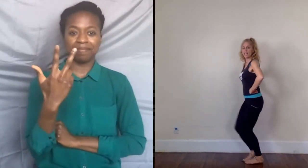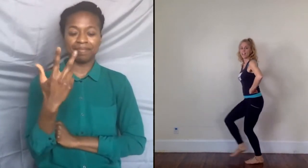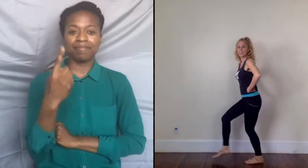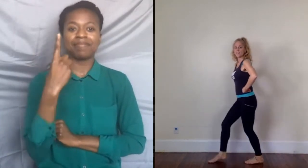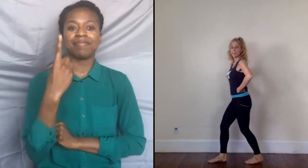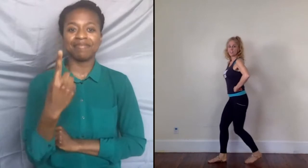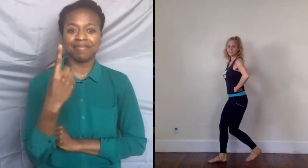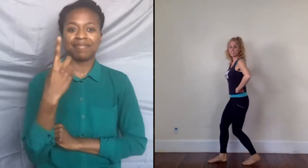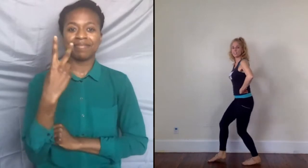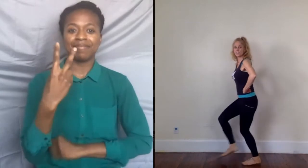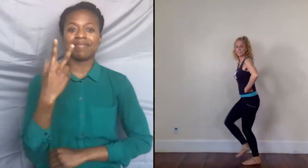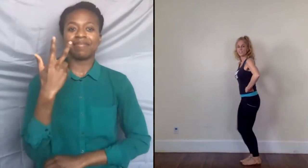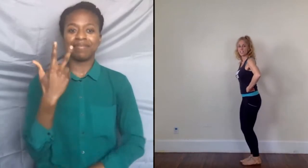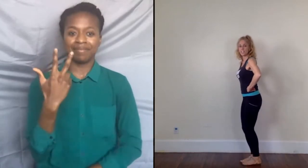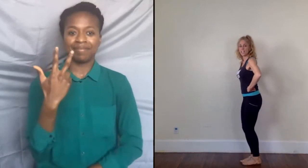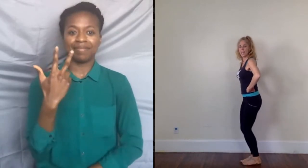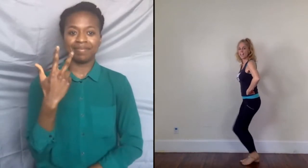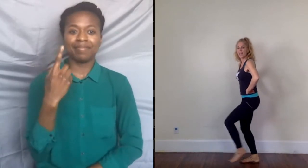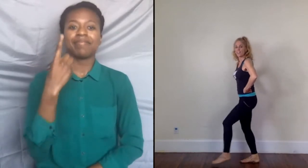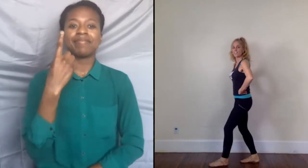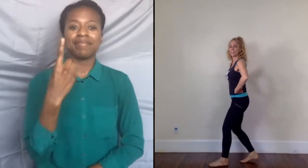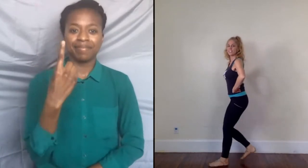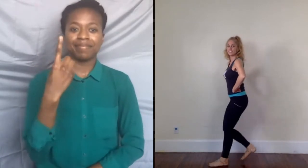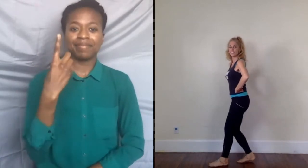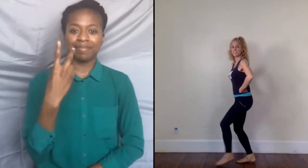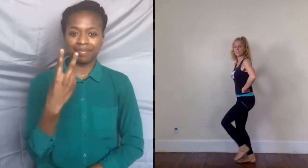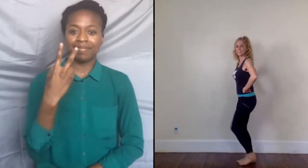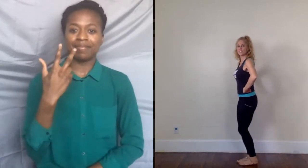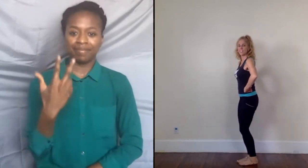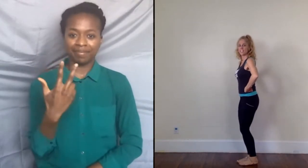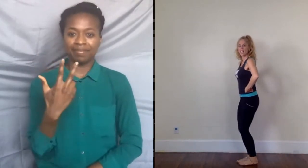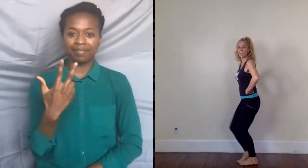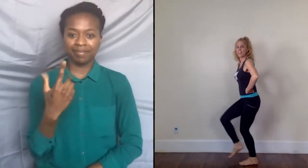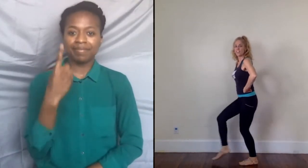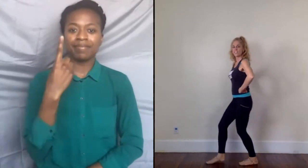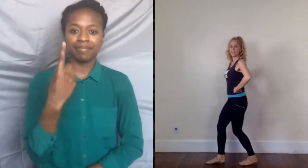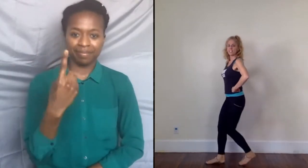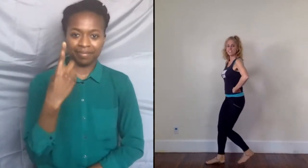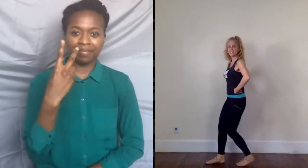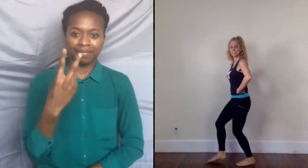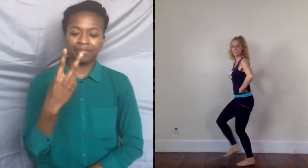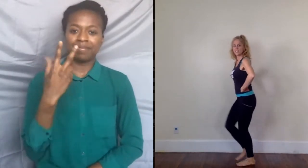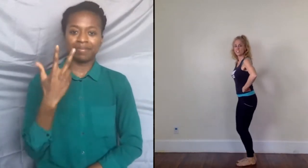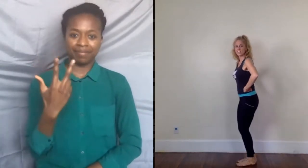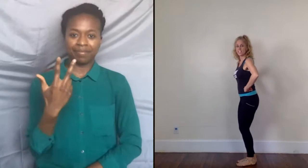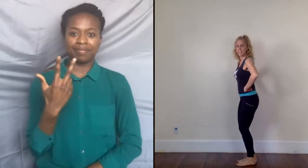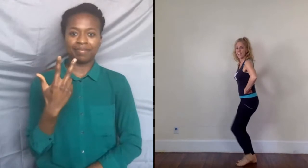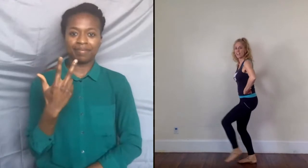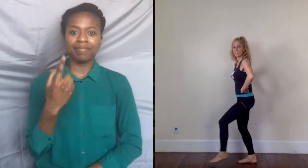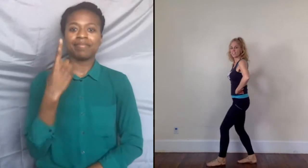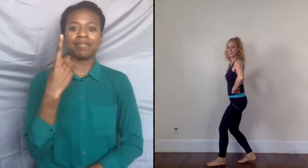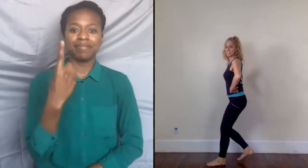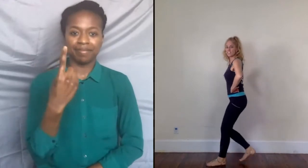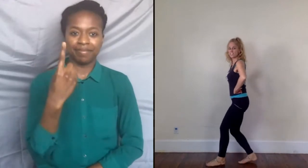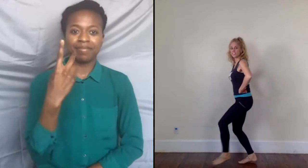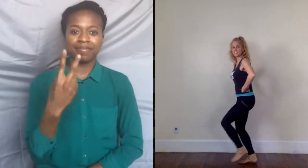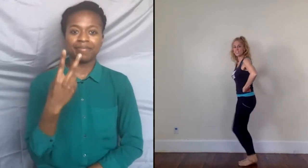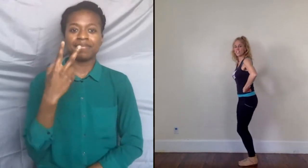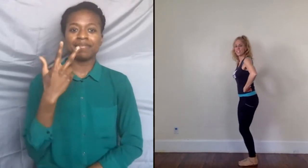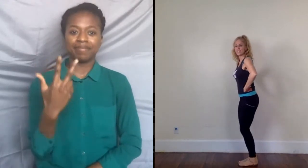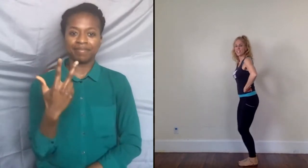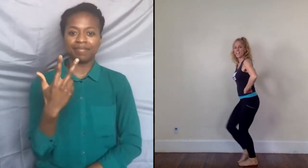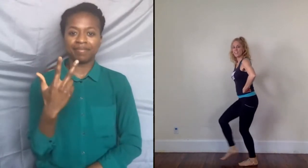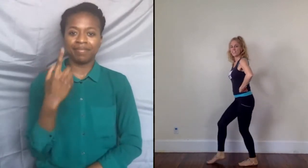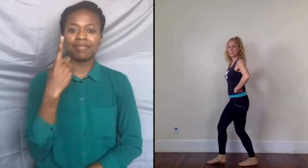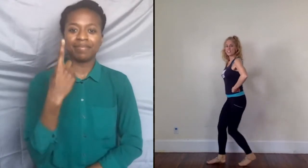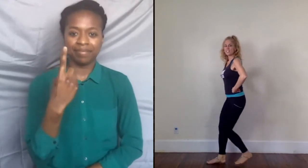3, and front, 2, 3, and front, 2, 3, and front, 2, 3, and front, 2,